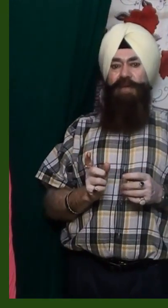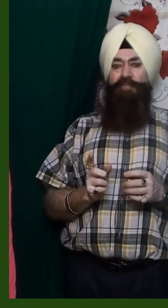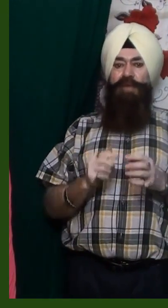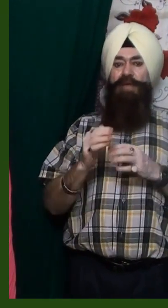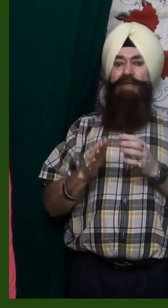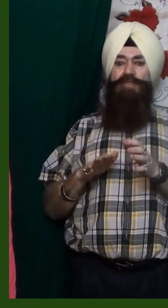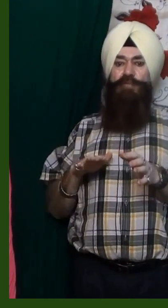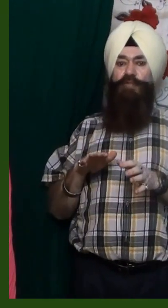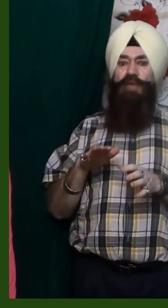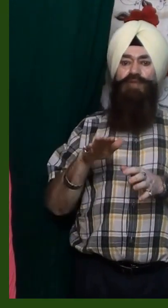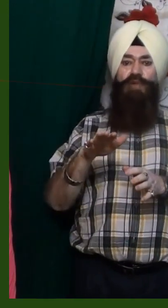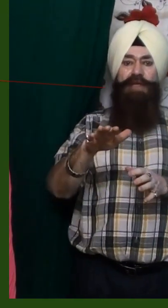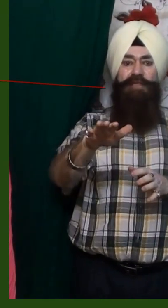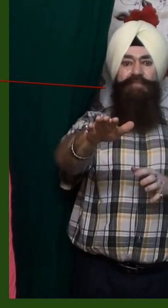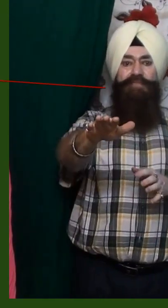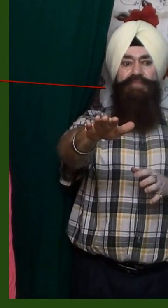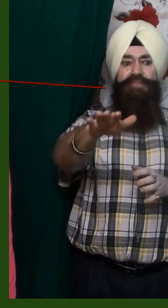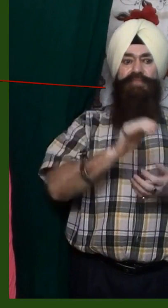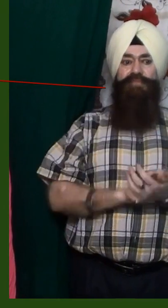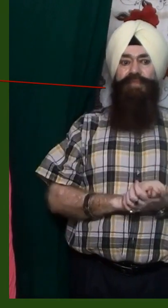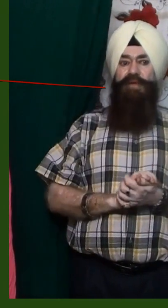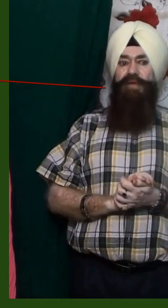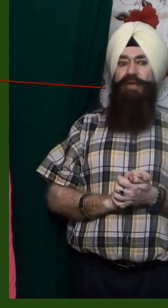reference frame is the moving train.